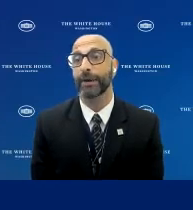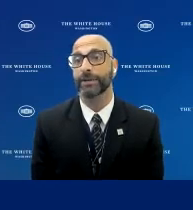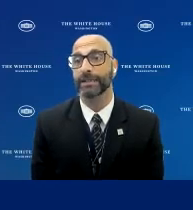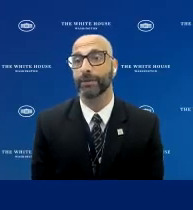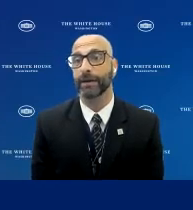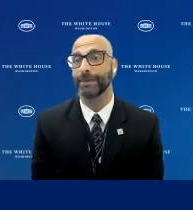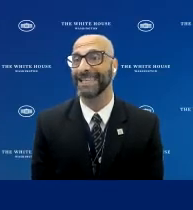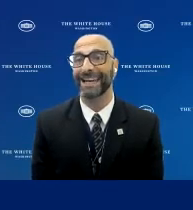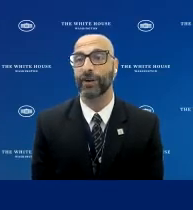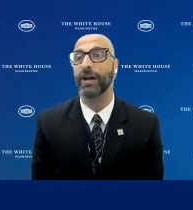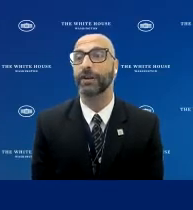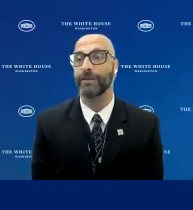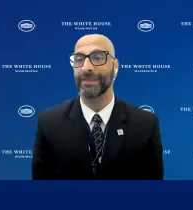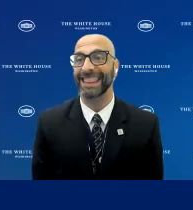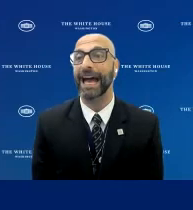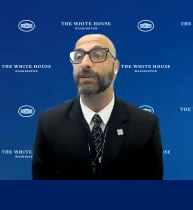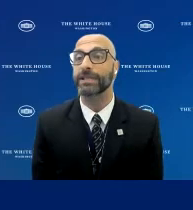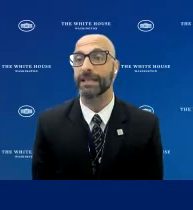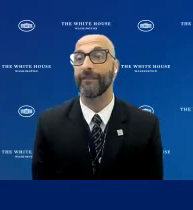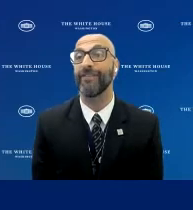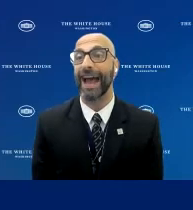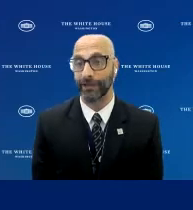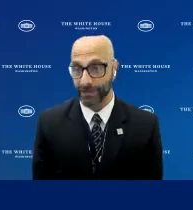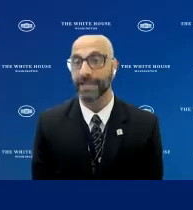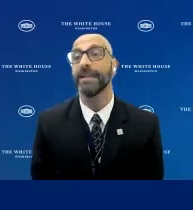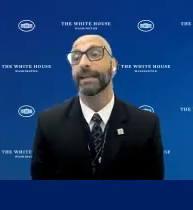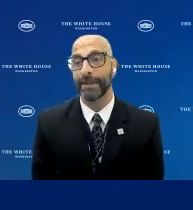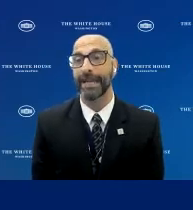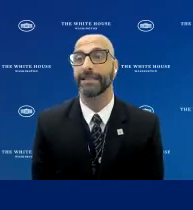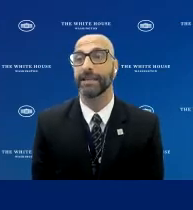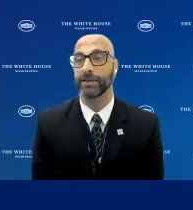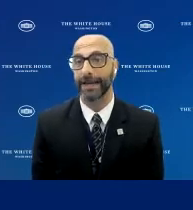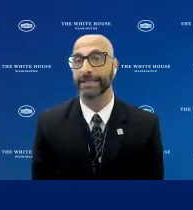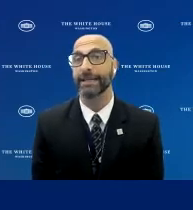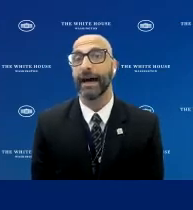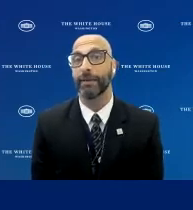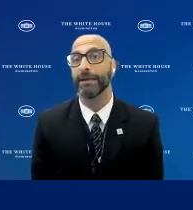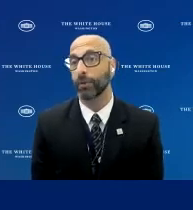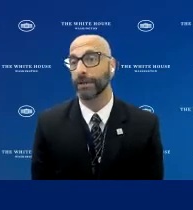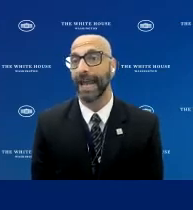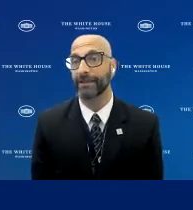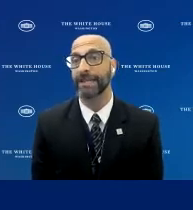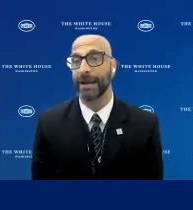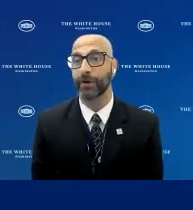States. We're going to be seeing another 150,000 vials coming into the US